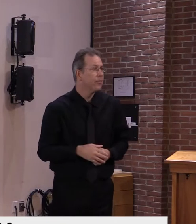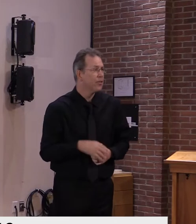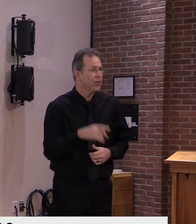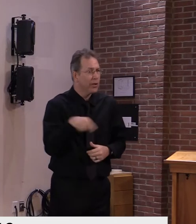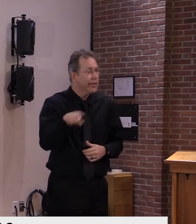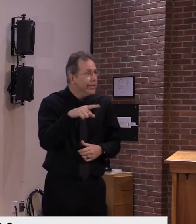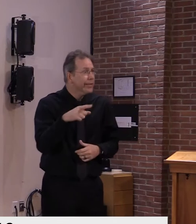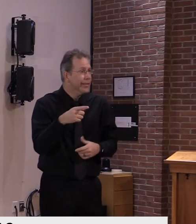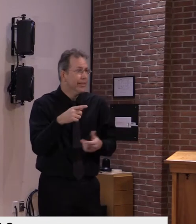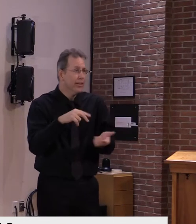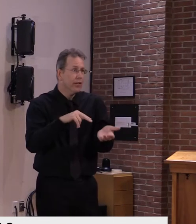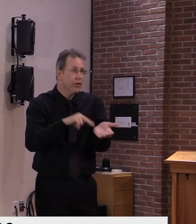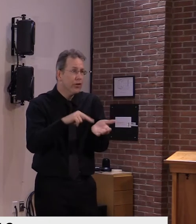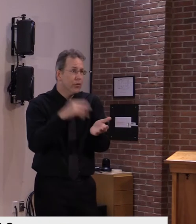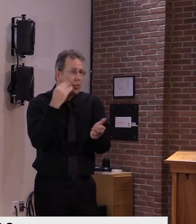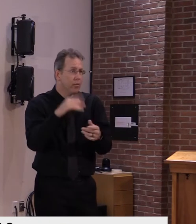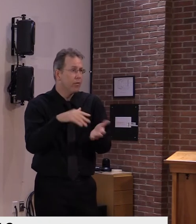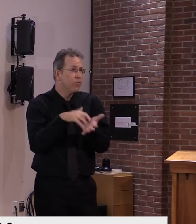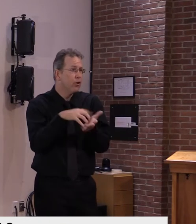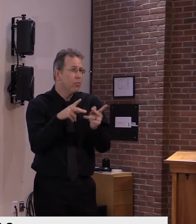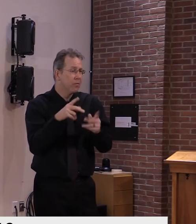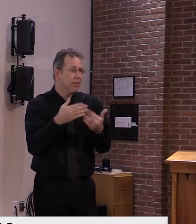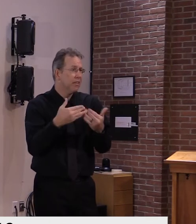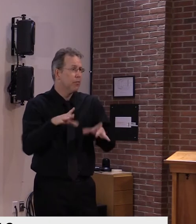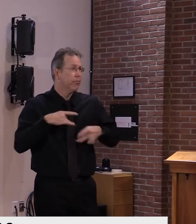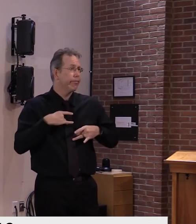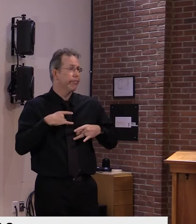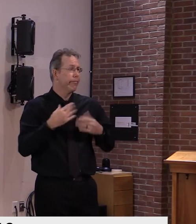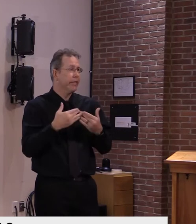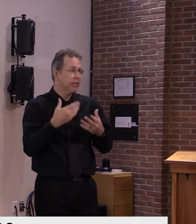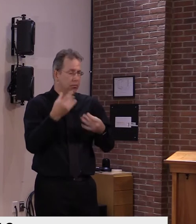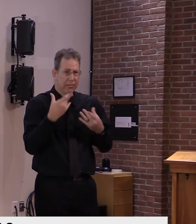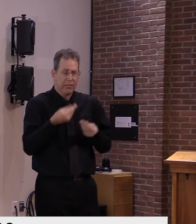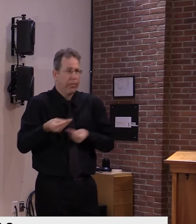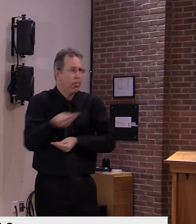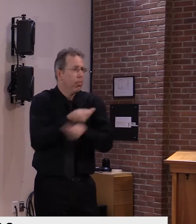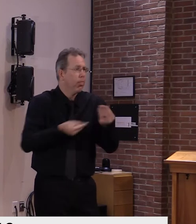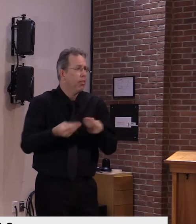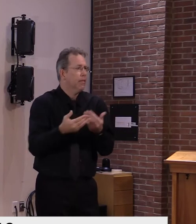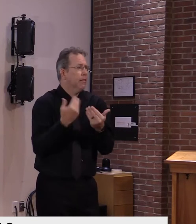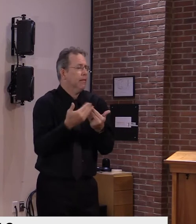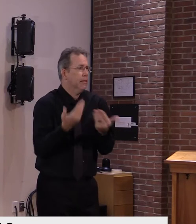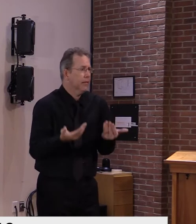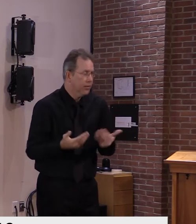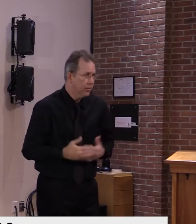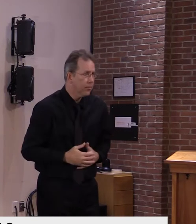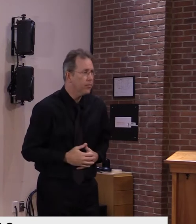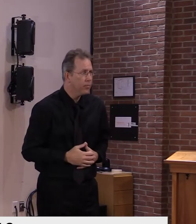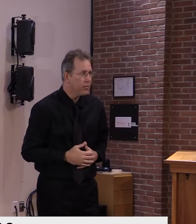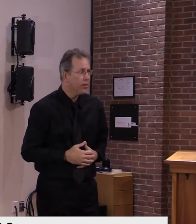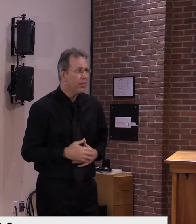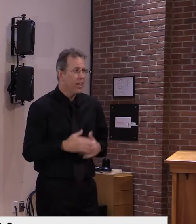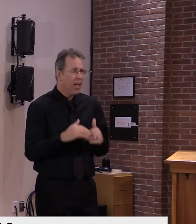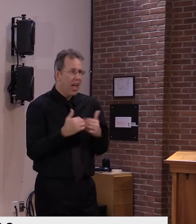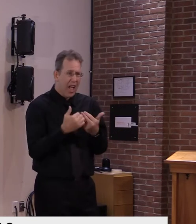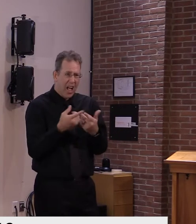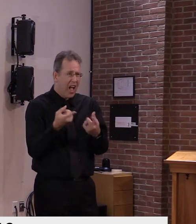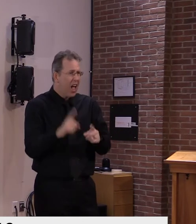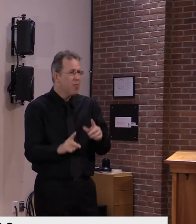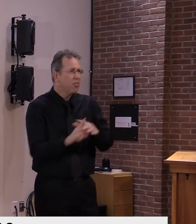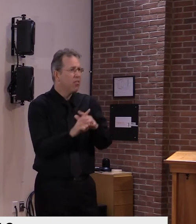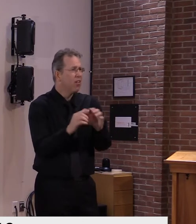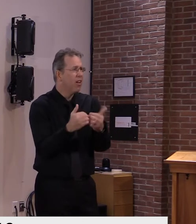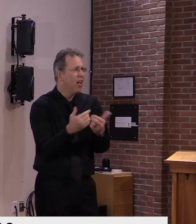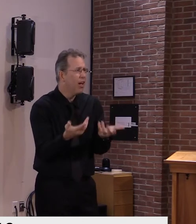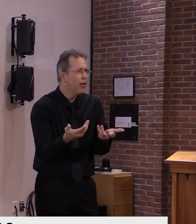often stealthy manner. And almost universally, the virus comes in via an unsuspecting staff member